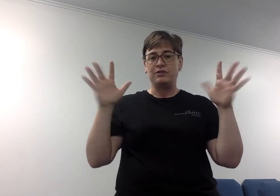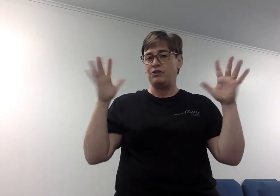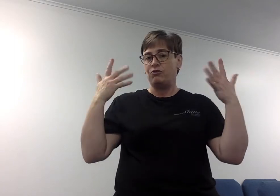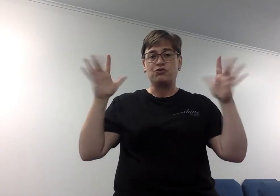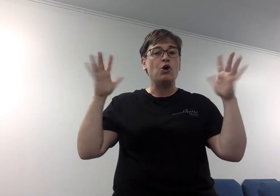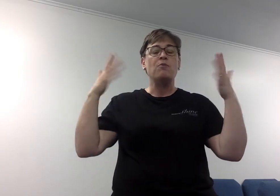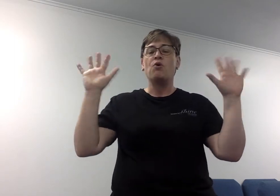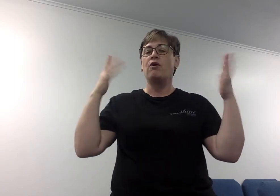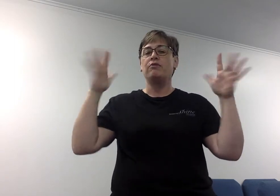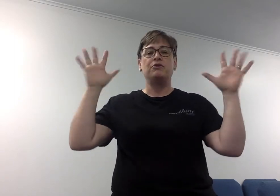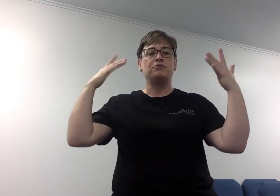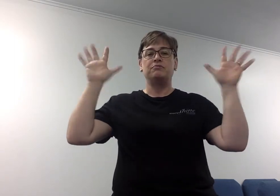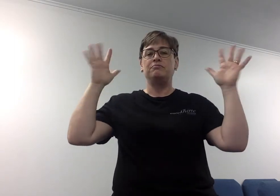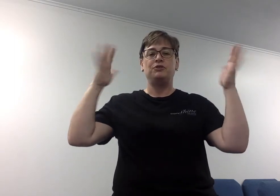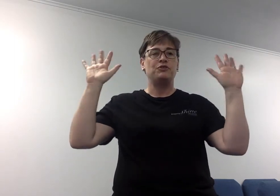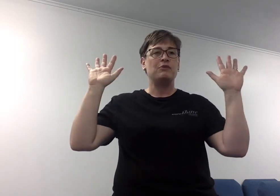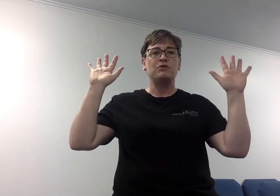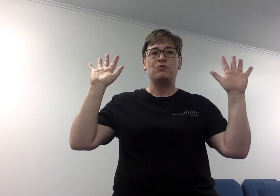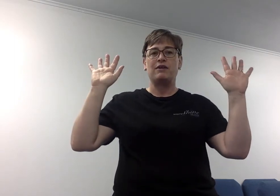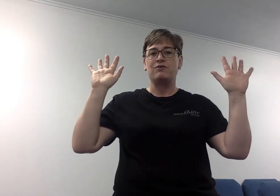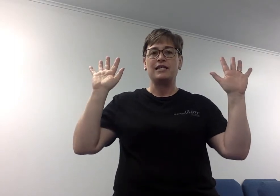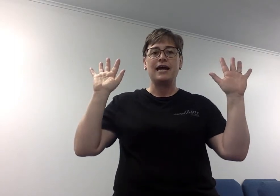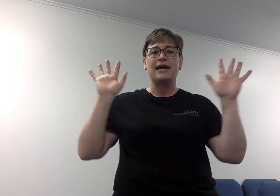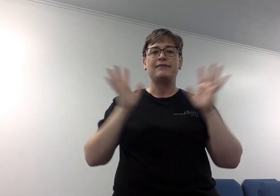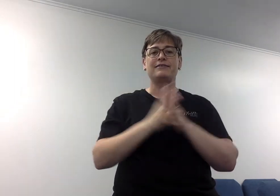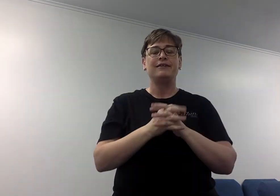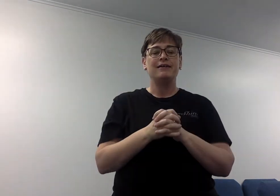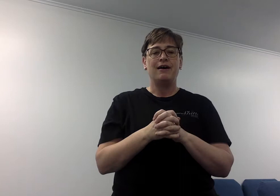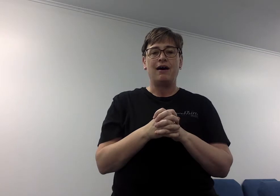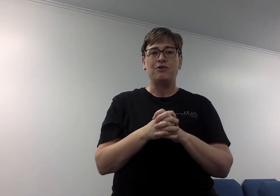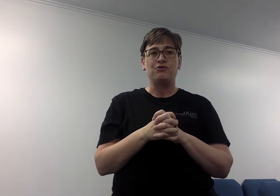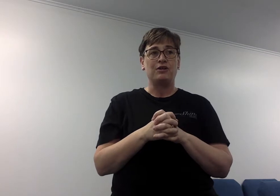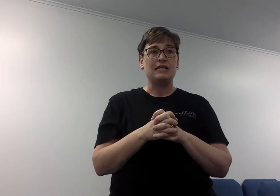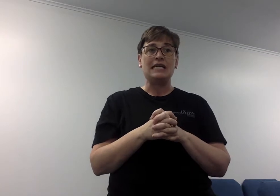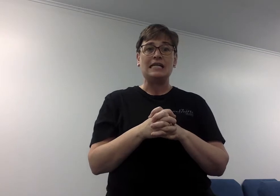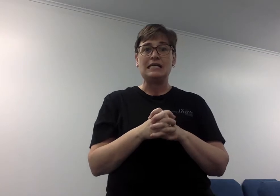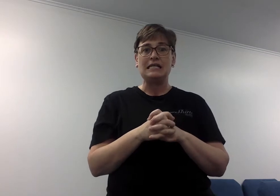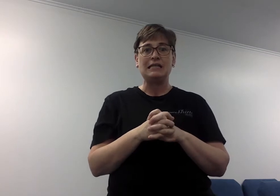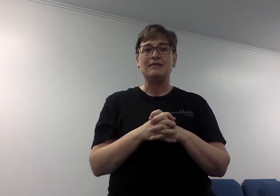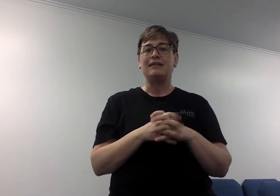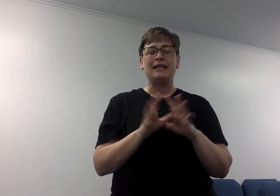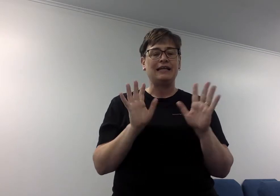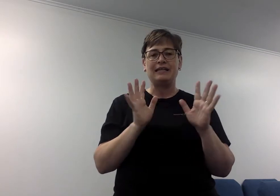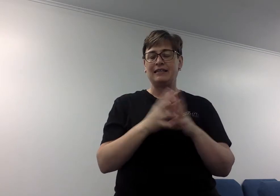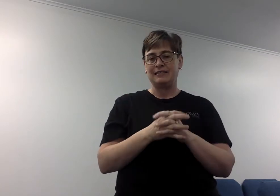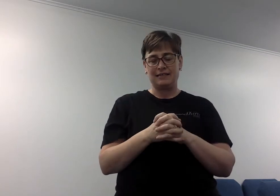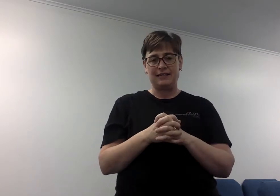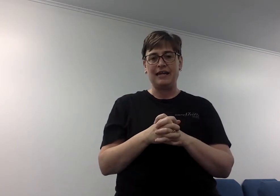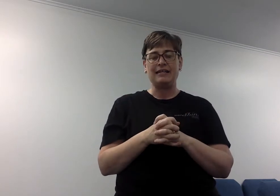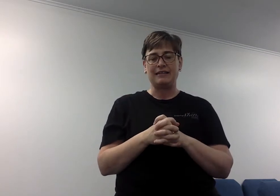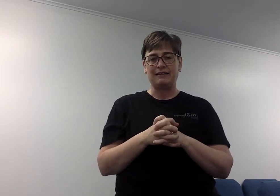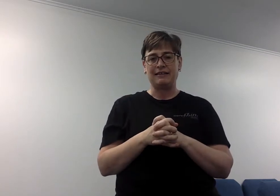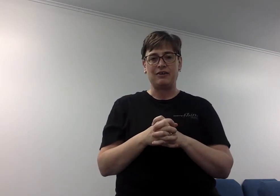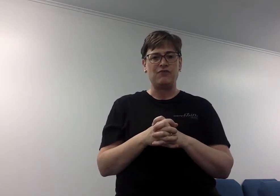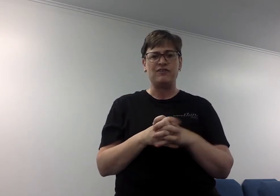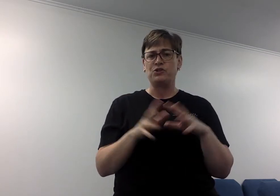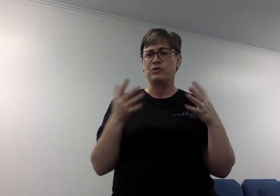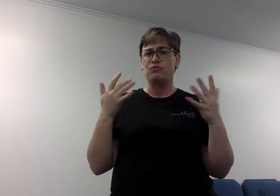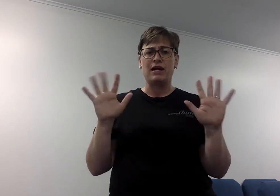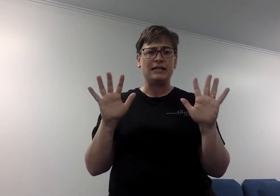there's no more, you're done with whatever task, you're done eating, anything like that. You're finished with the race,